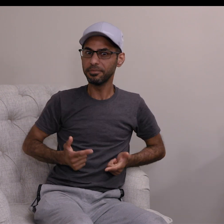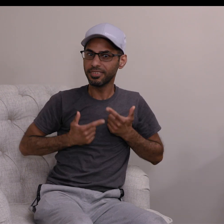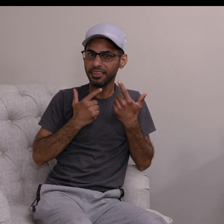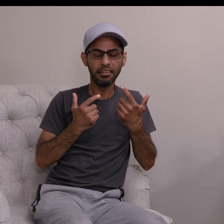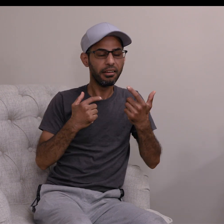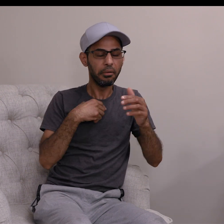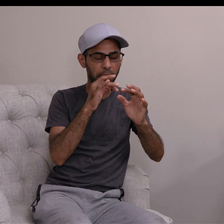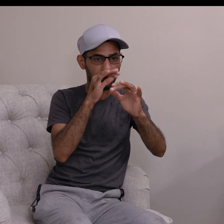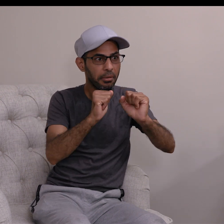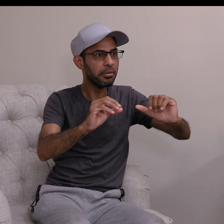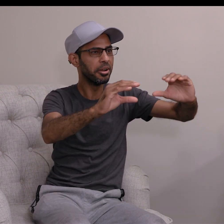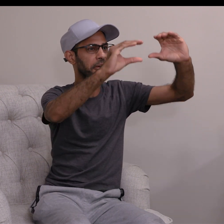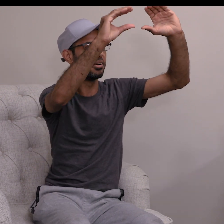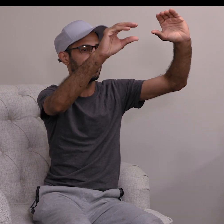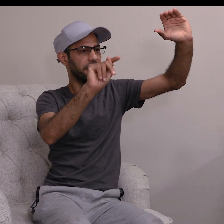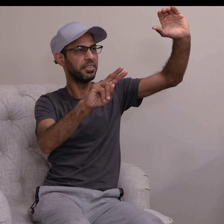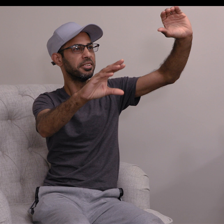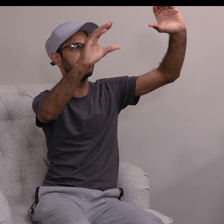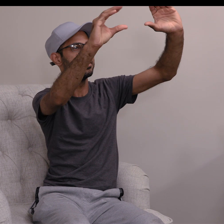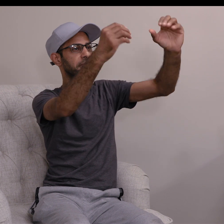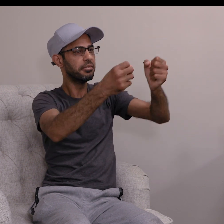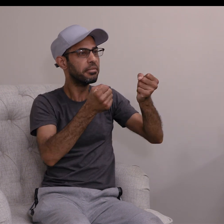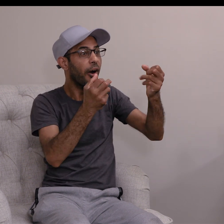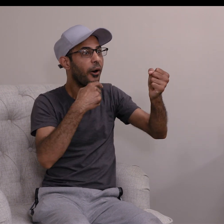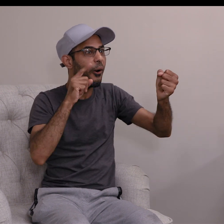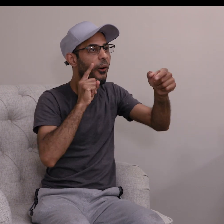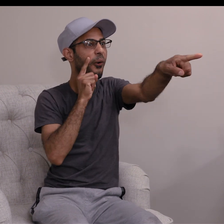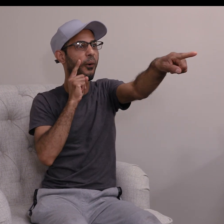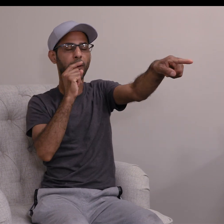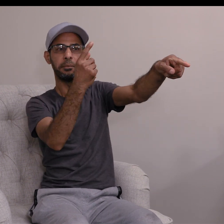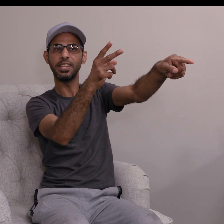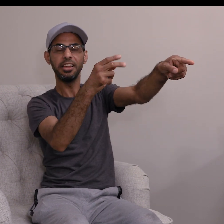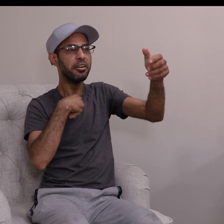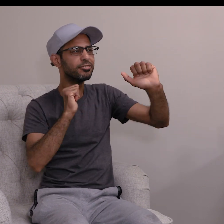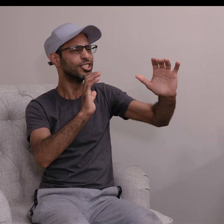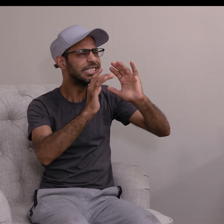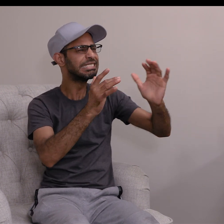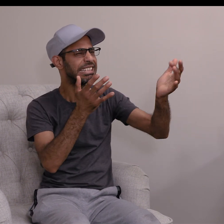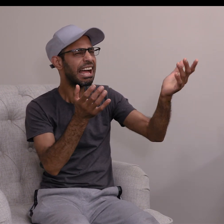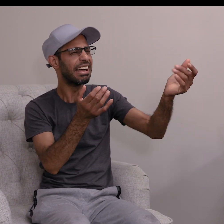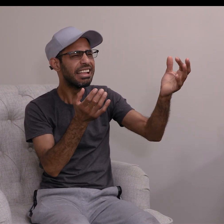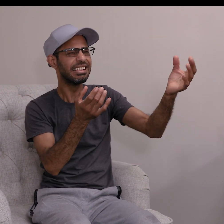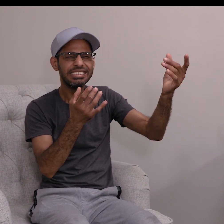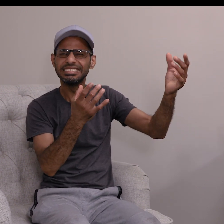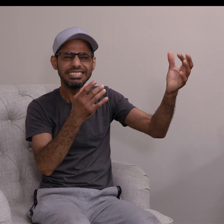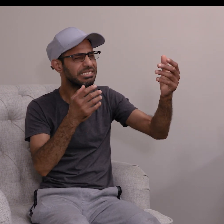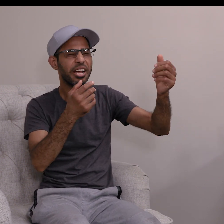a change. Just to be able to have the TV up and to be able to sign and see another deaf person face to face in your own